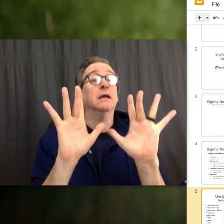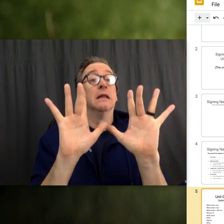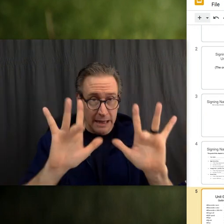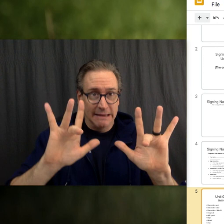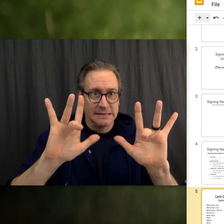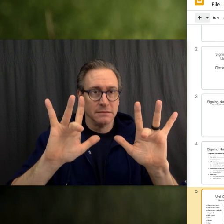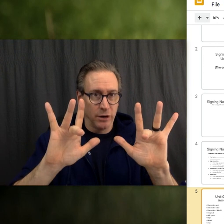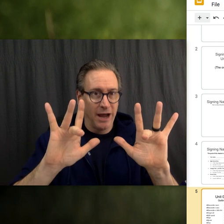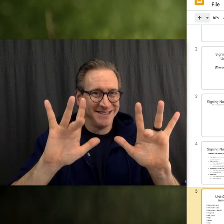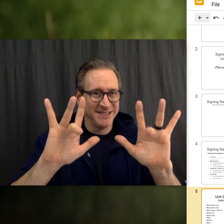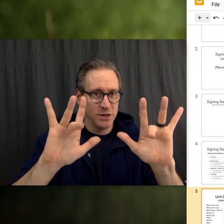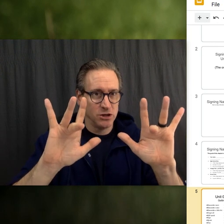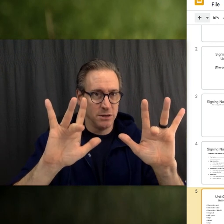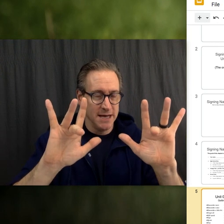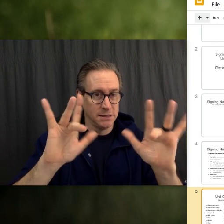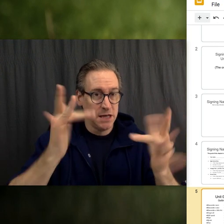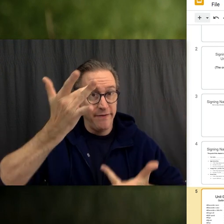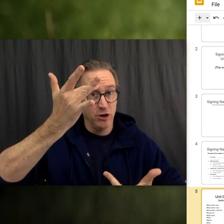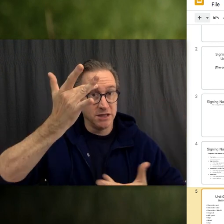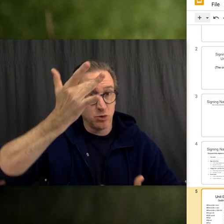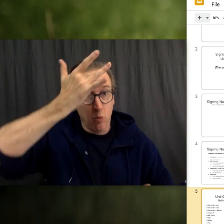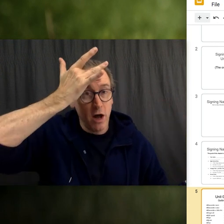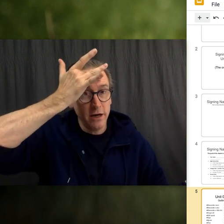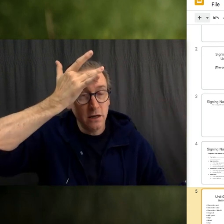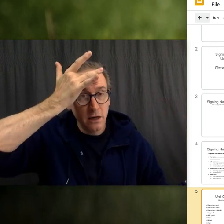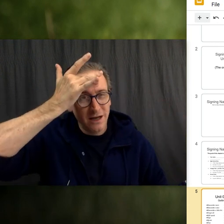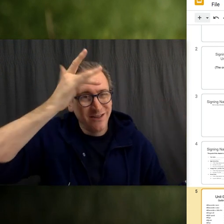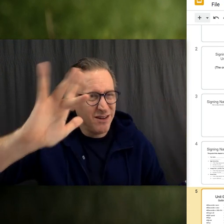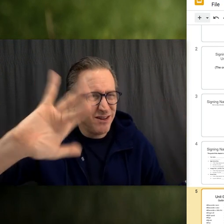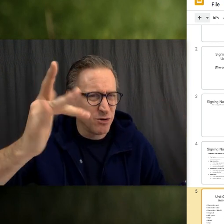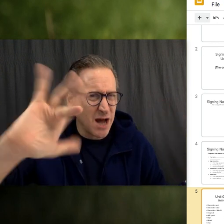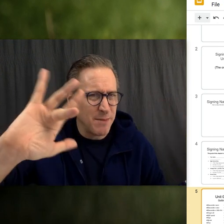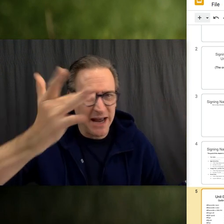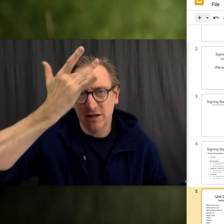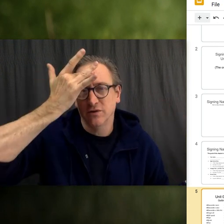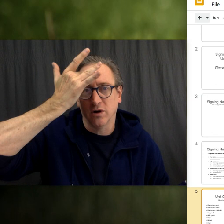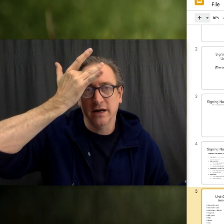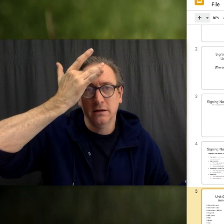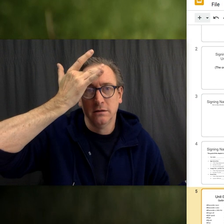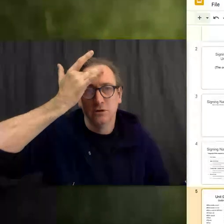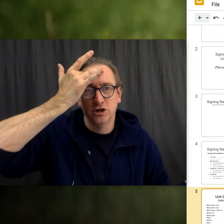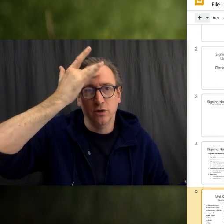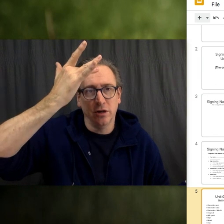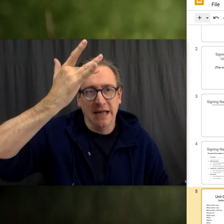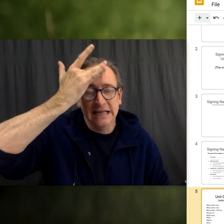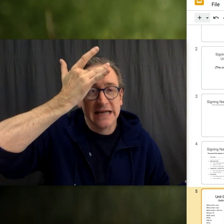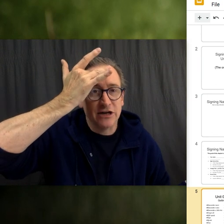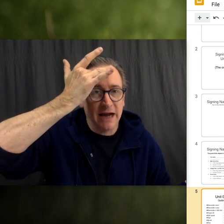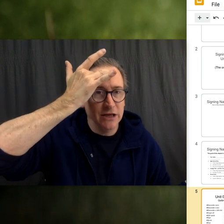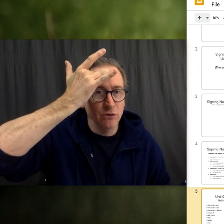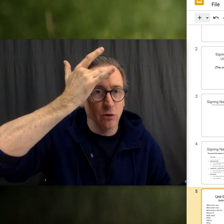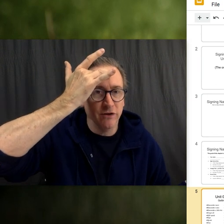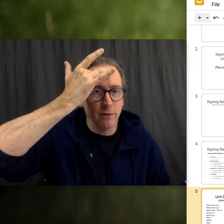this, like this. Okay, so it's this, and then you're going to touch your dominant hand to your forehead to show